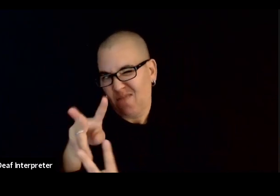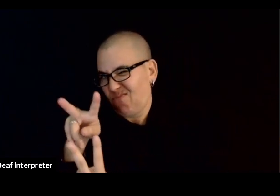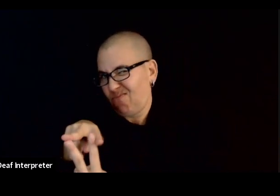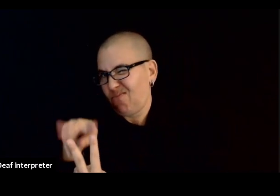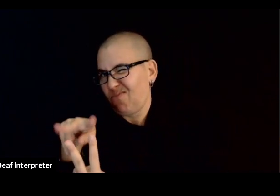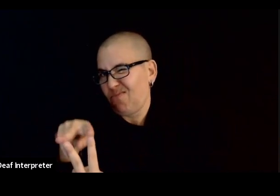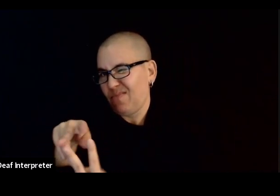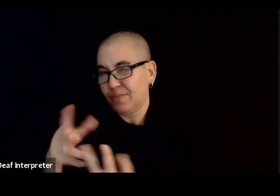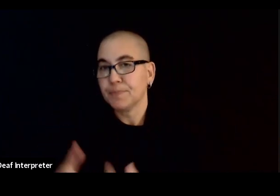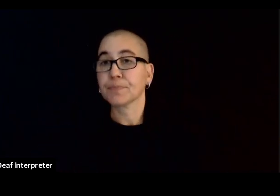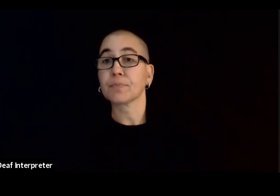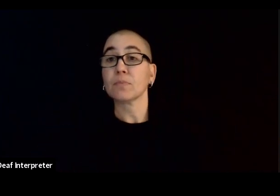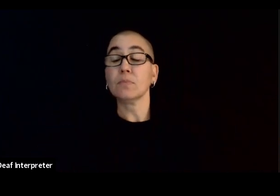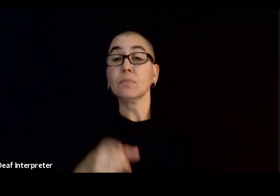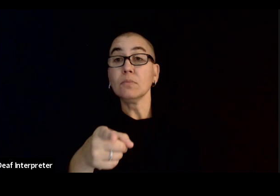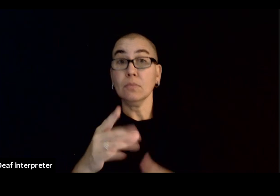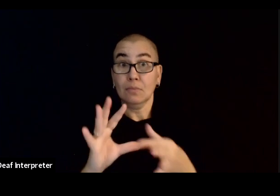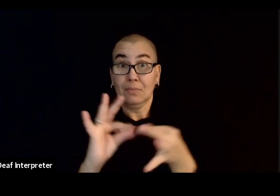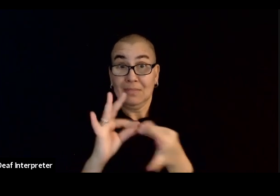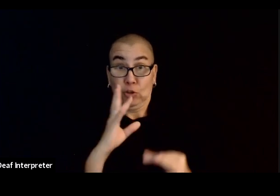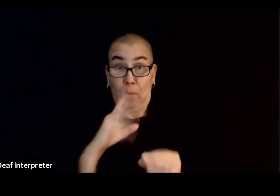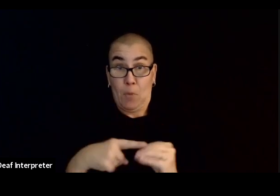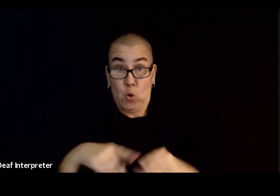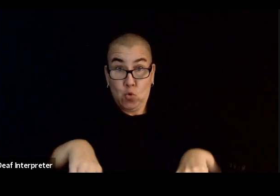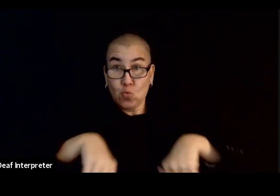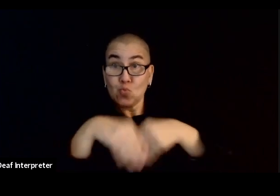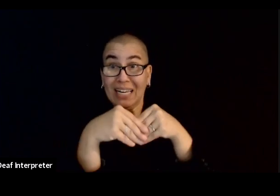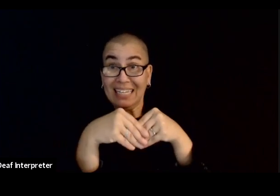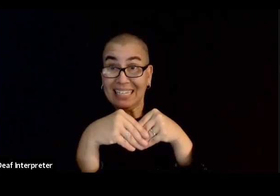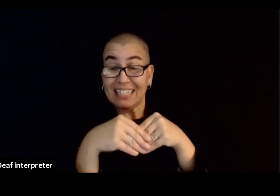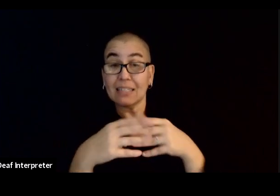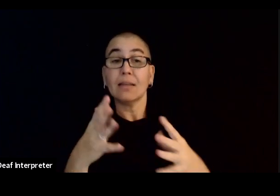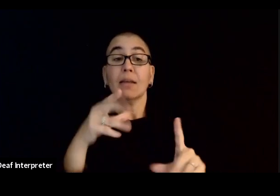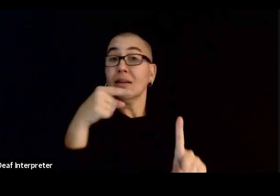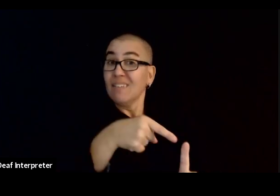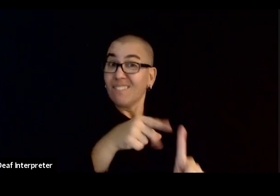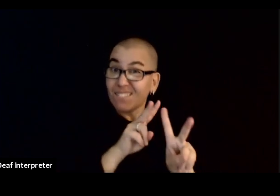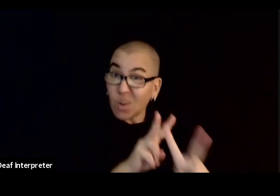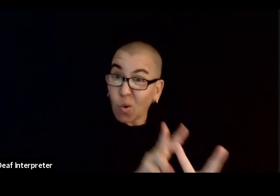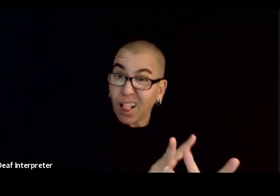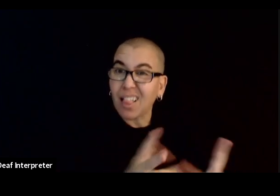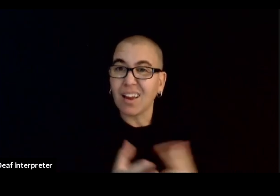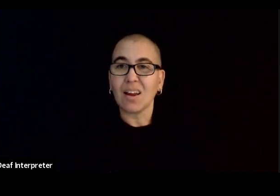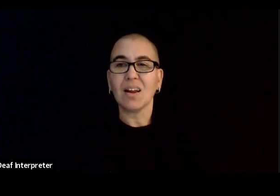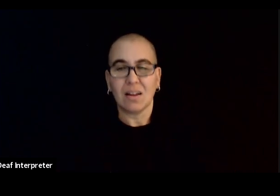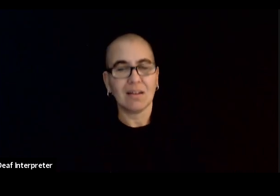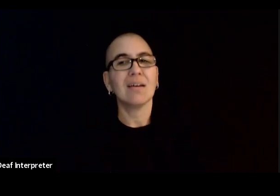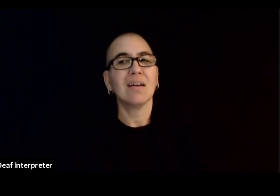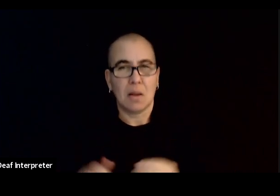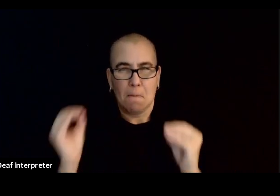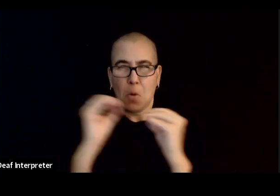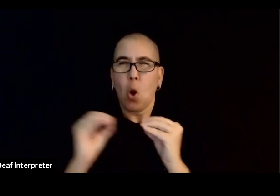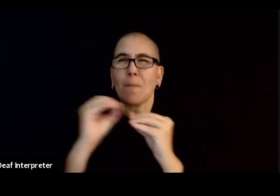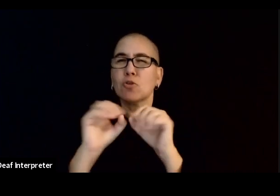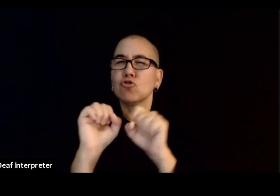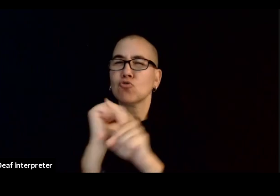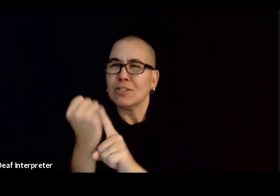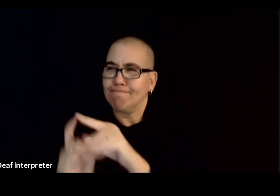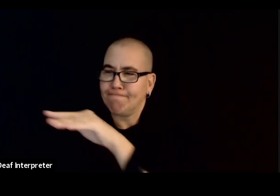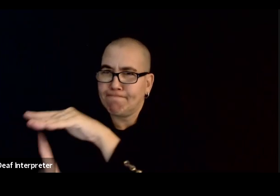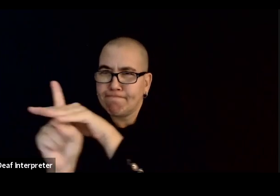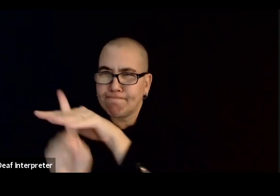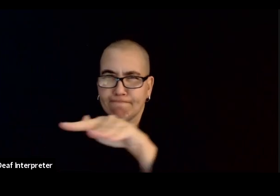mentioned the funeral. We're seeing more and more instances where we have large groups